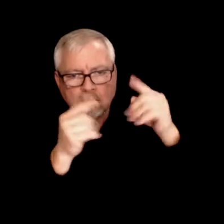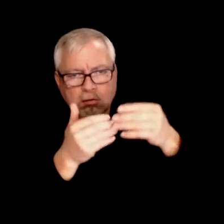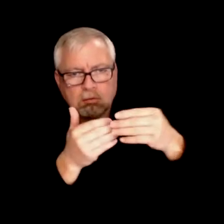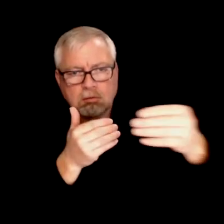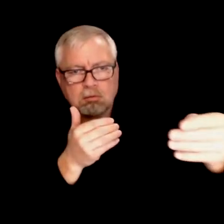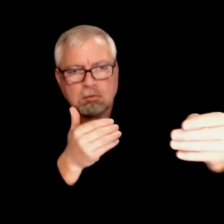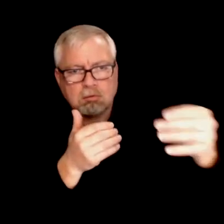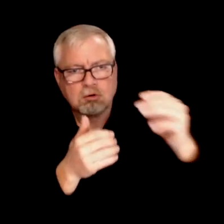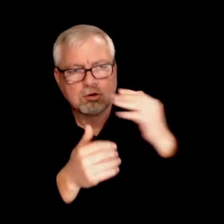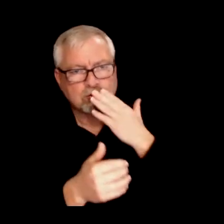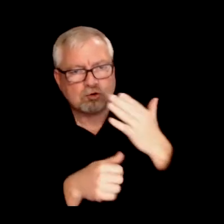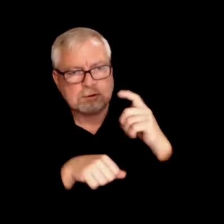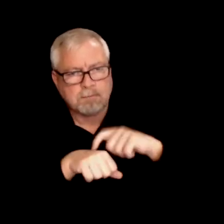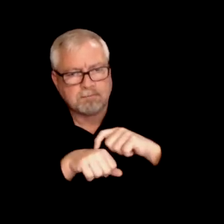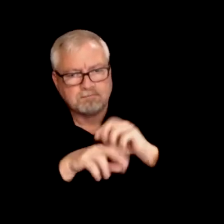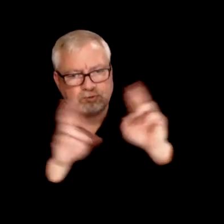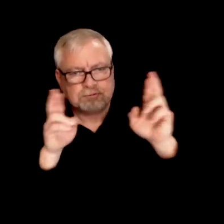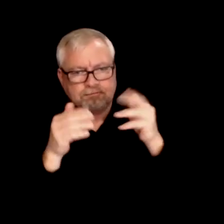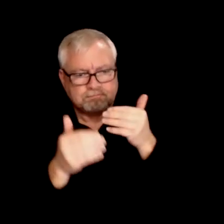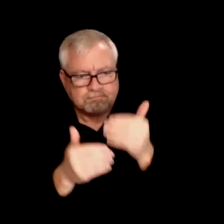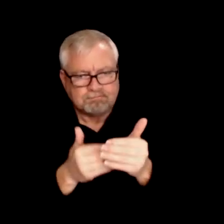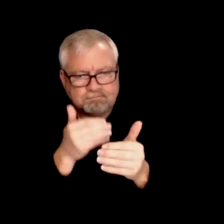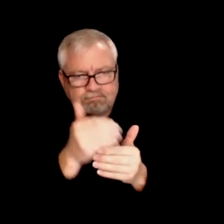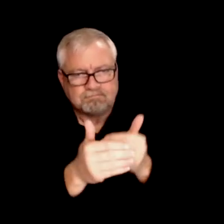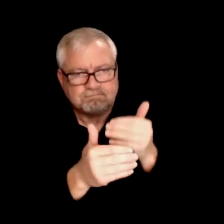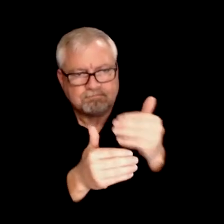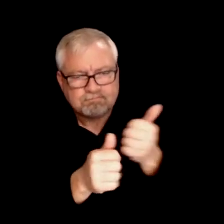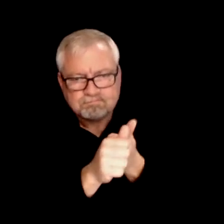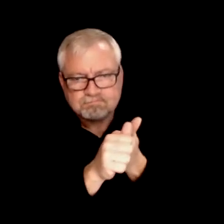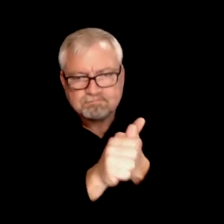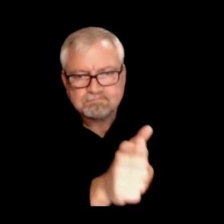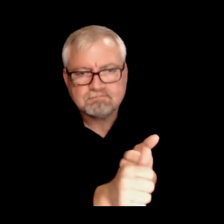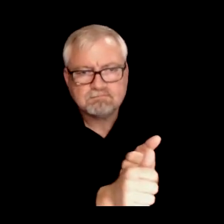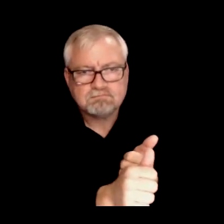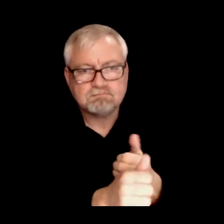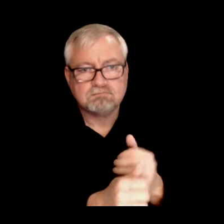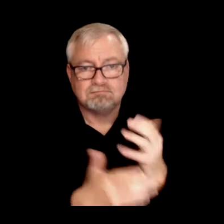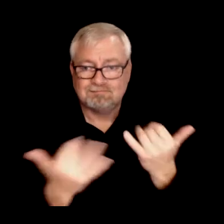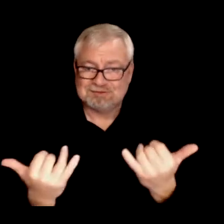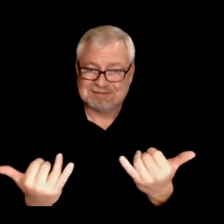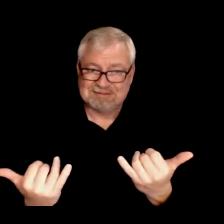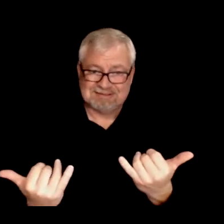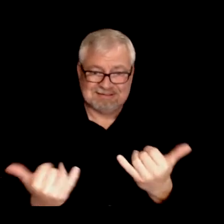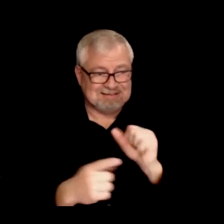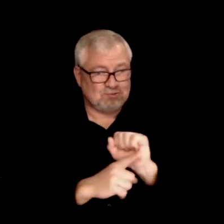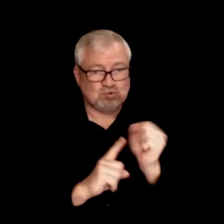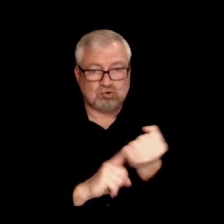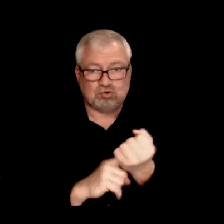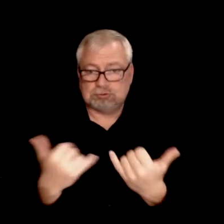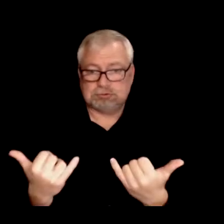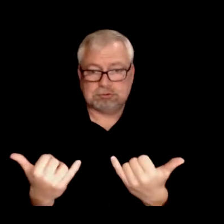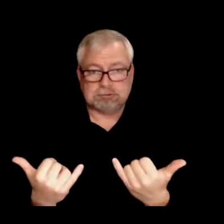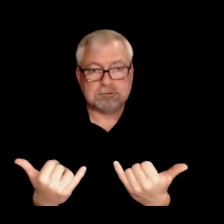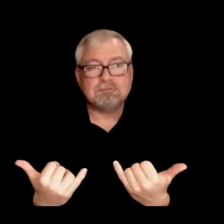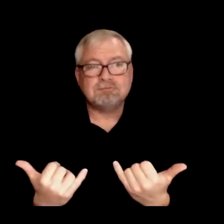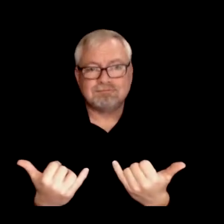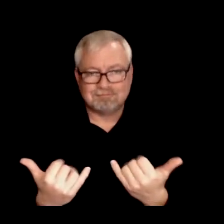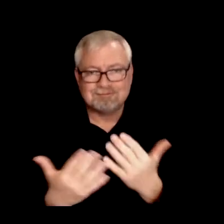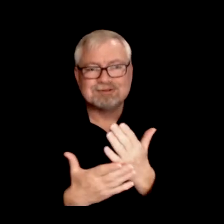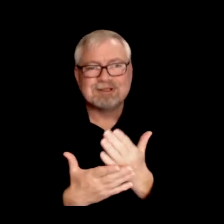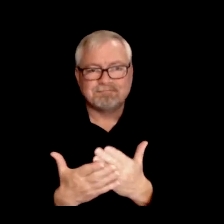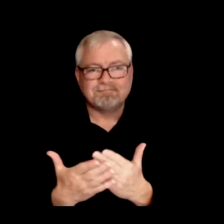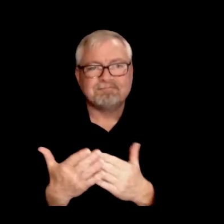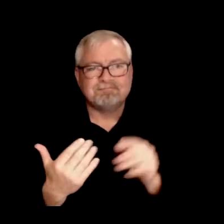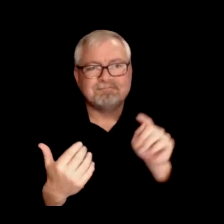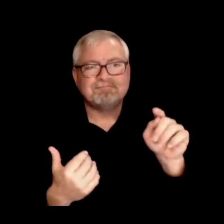I think that in this case, in this situation, there are some logistical challenges that may